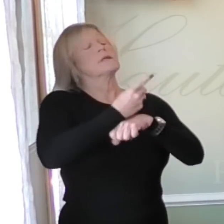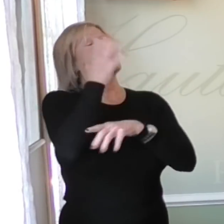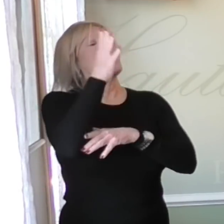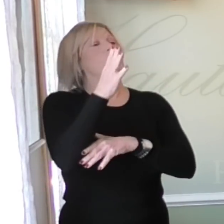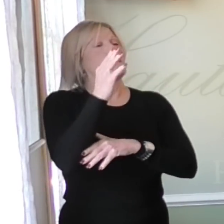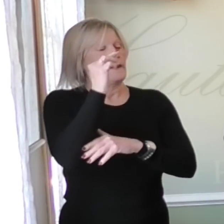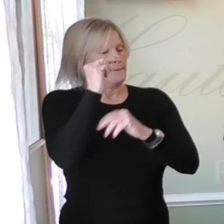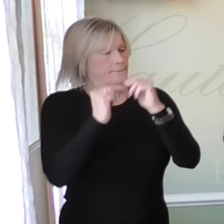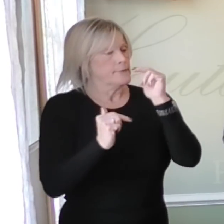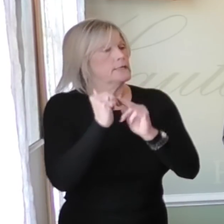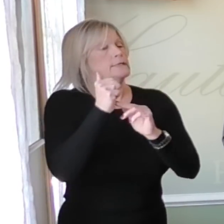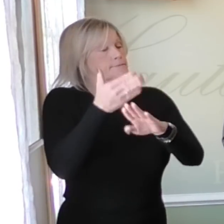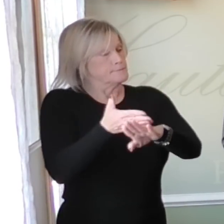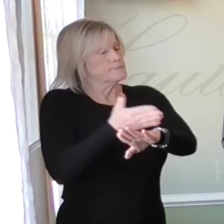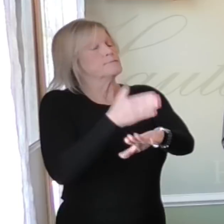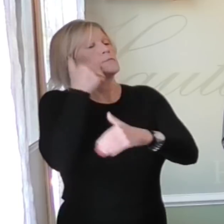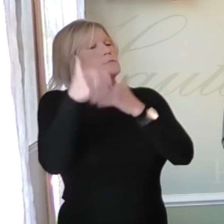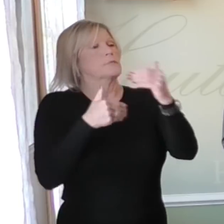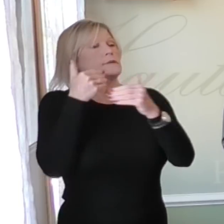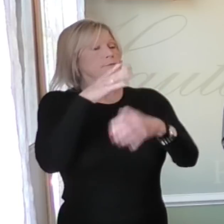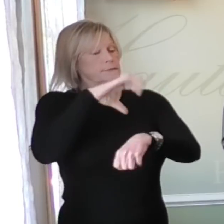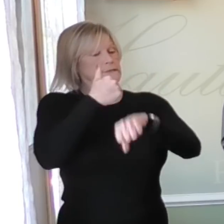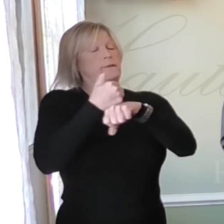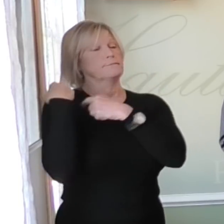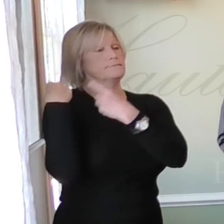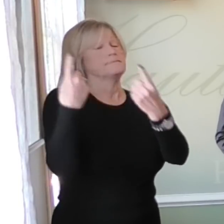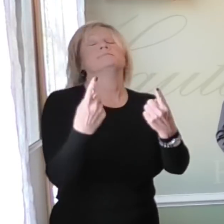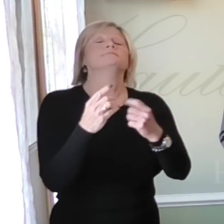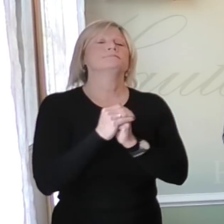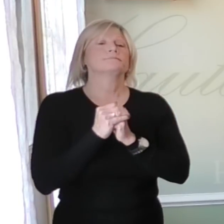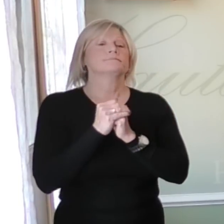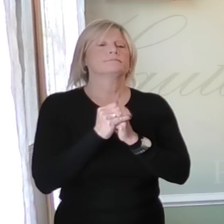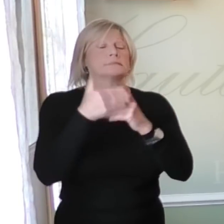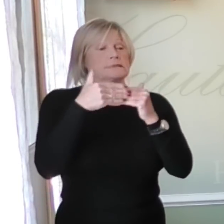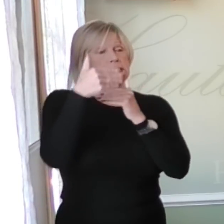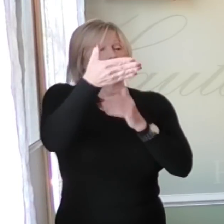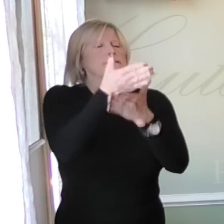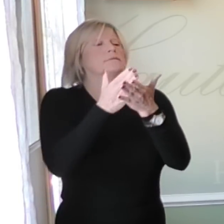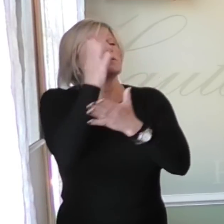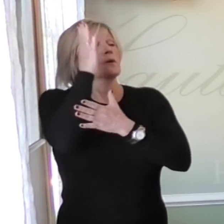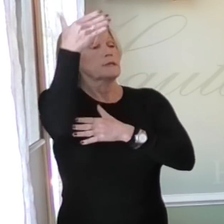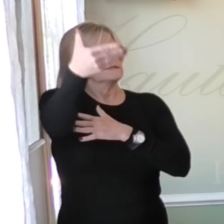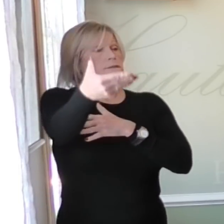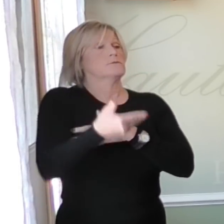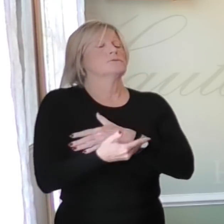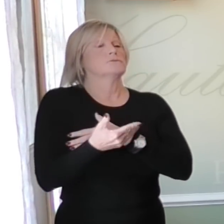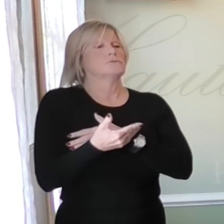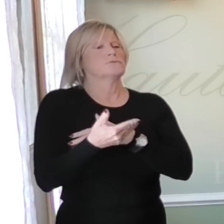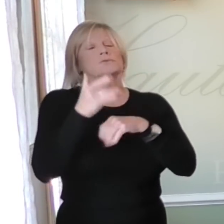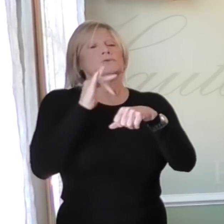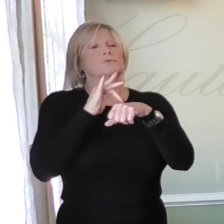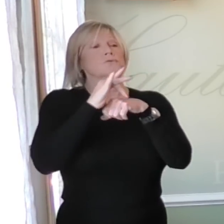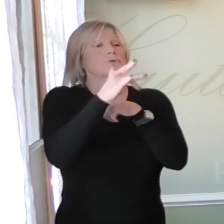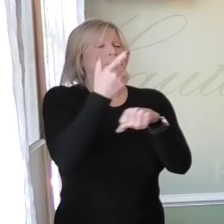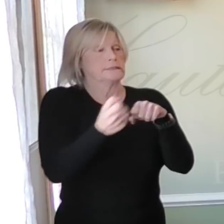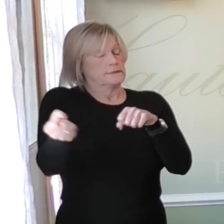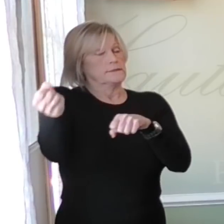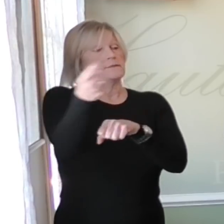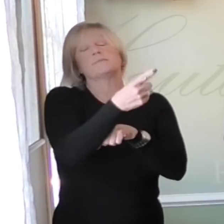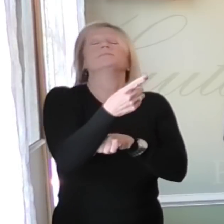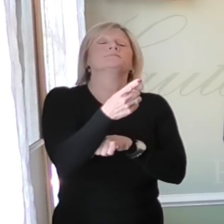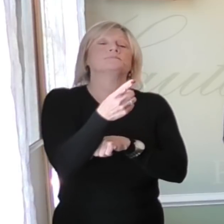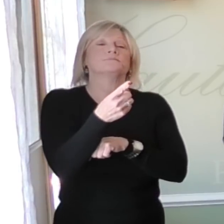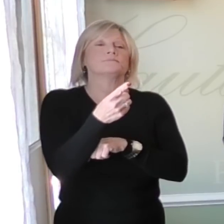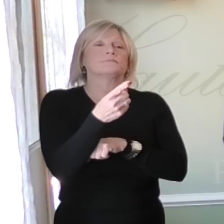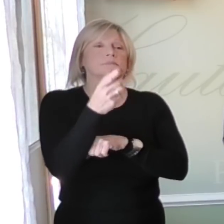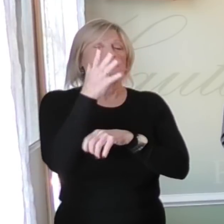upon the progress that's already been made. The next phase of the plan will be introduced early next year,